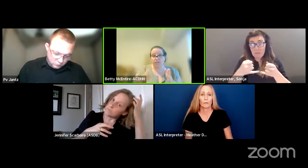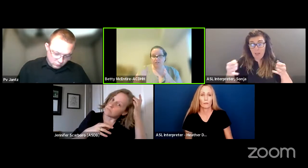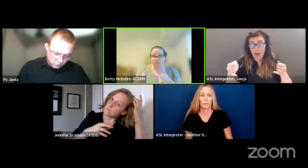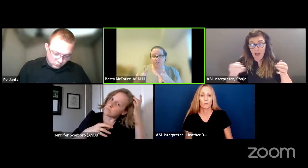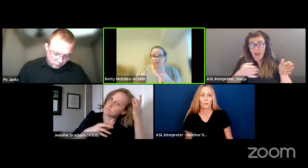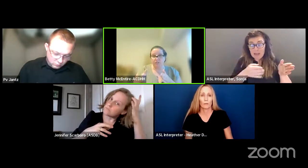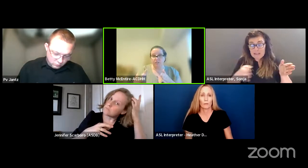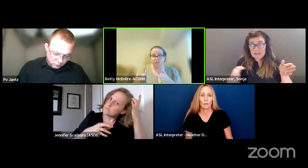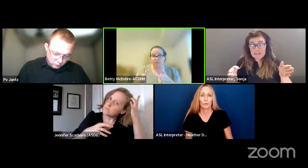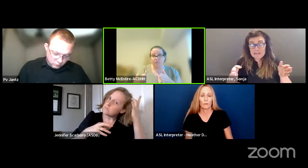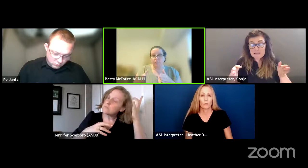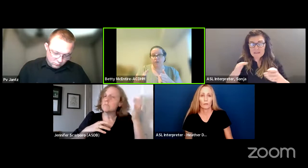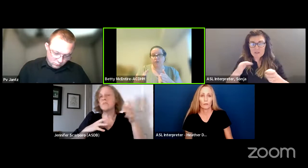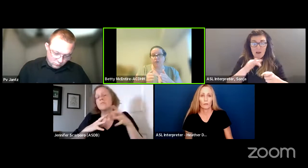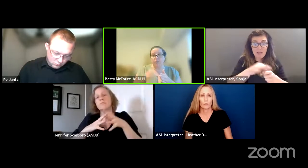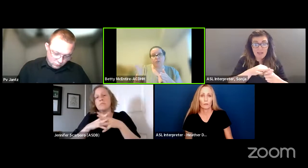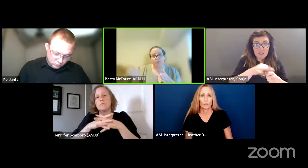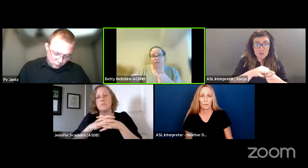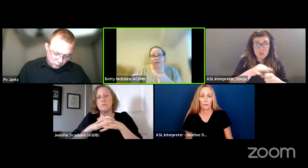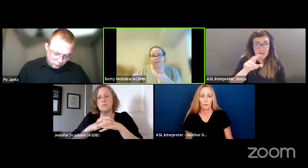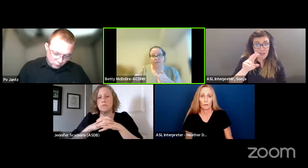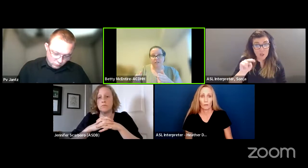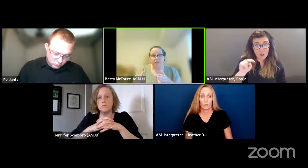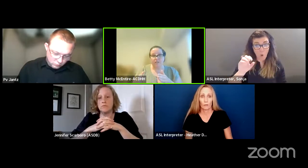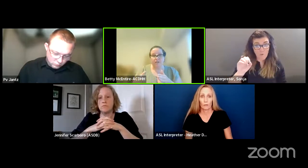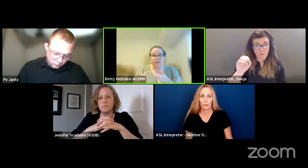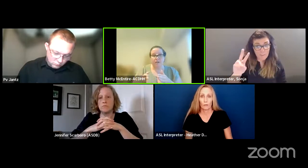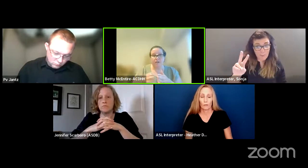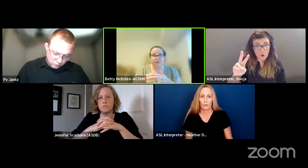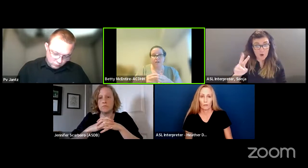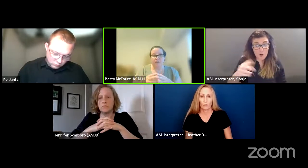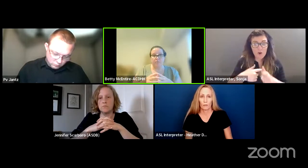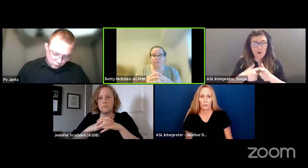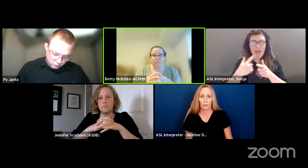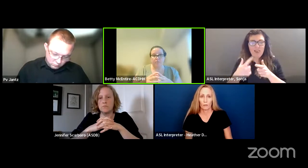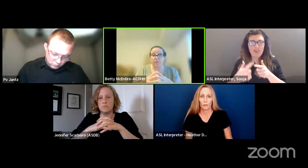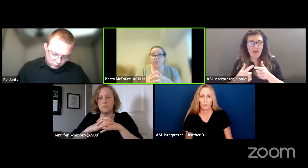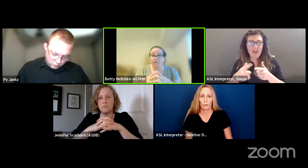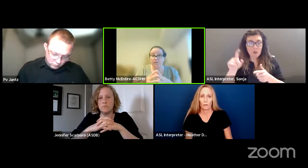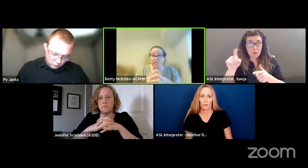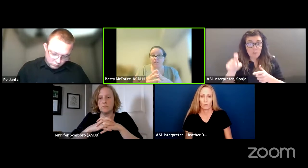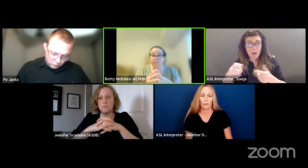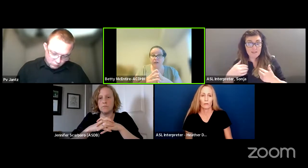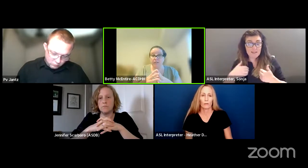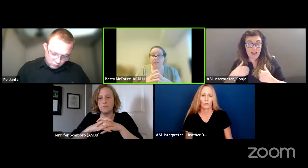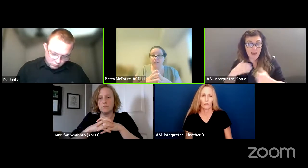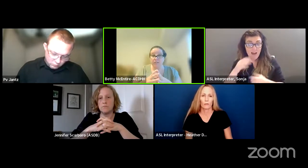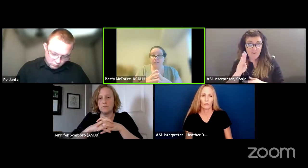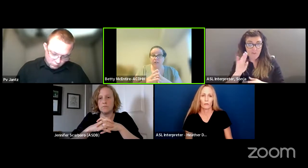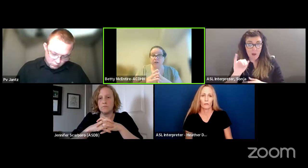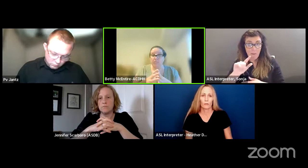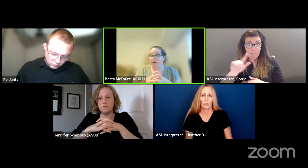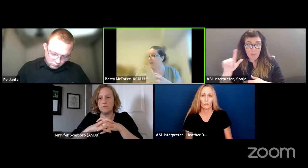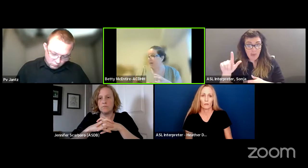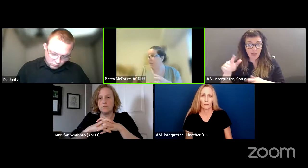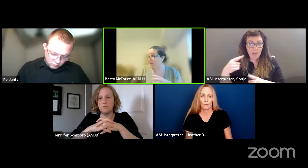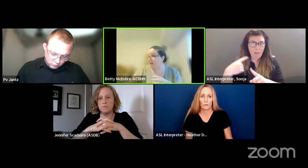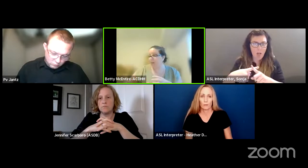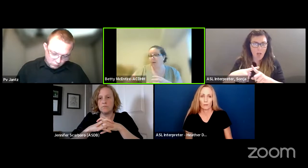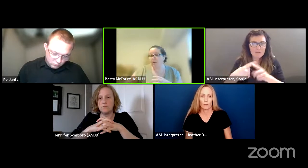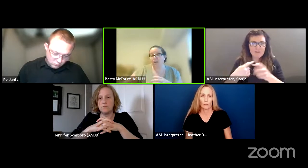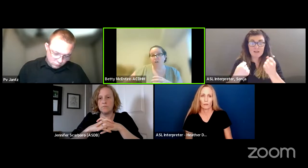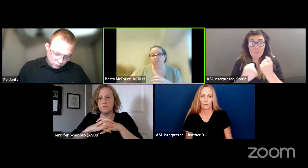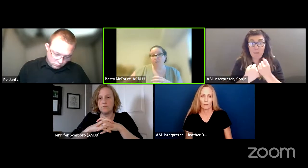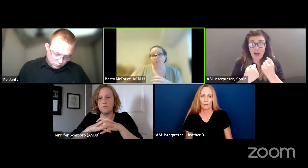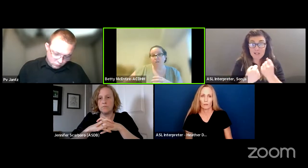the election is in November, you have to have a bill and a sponsor